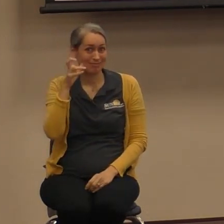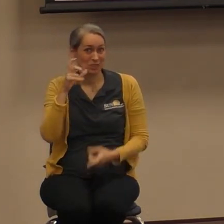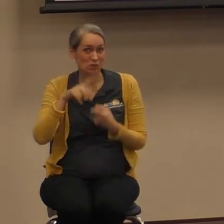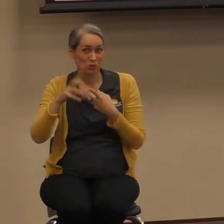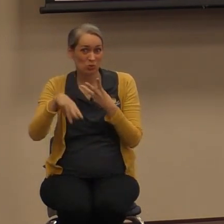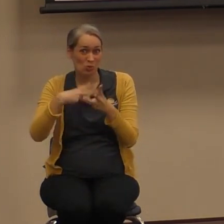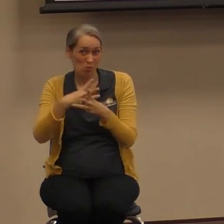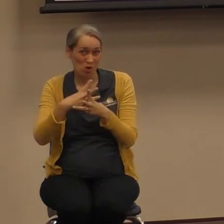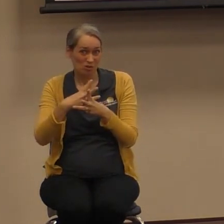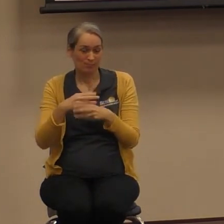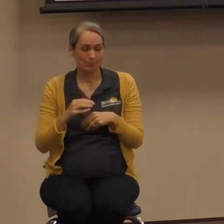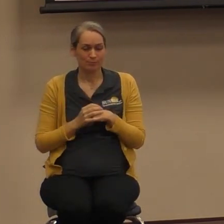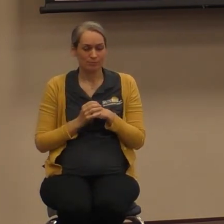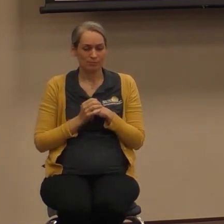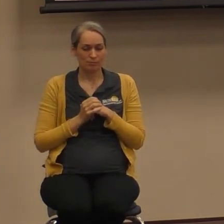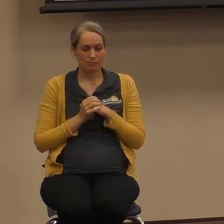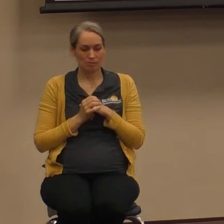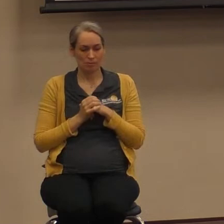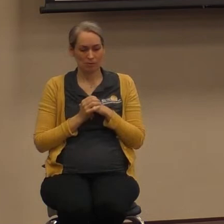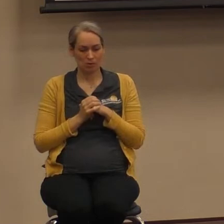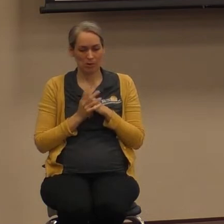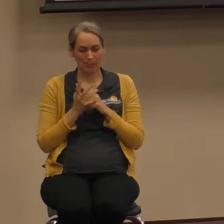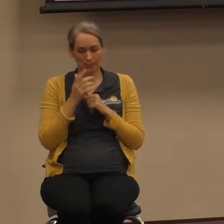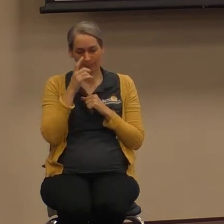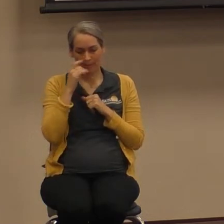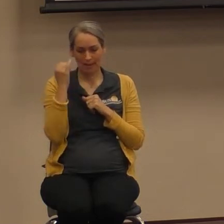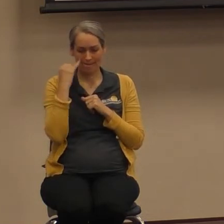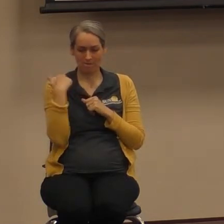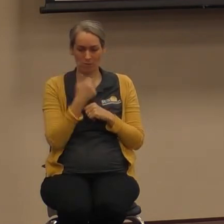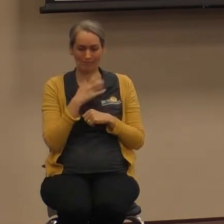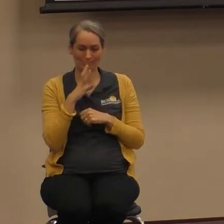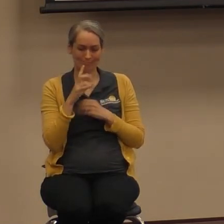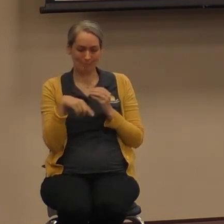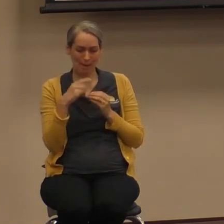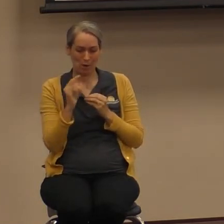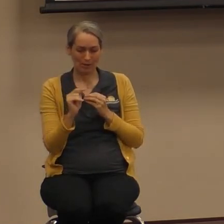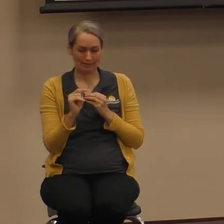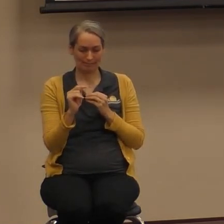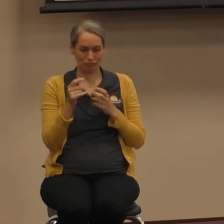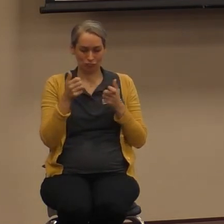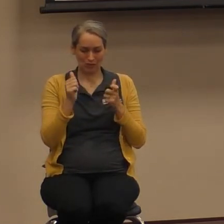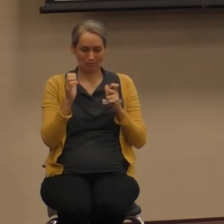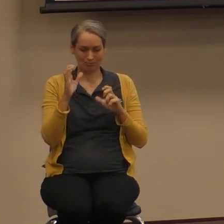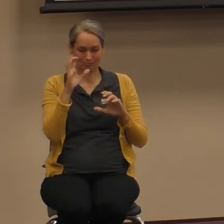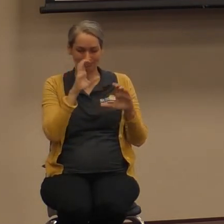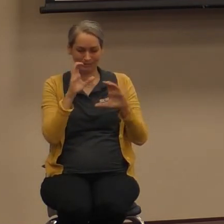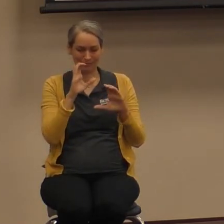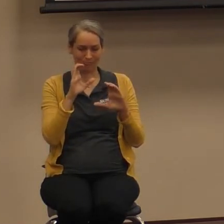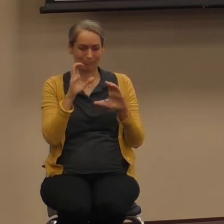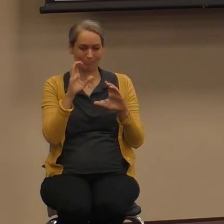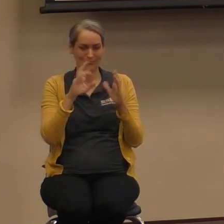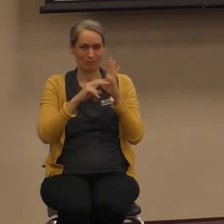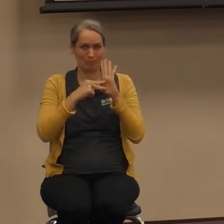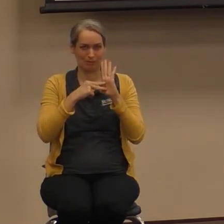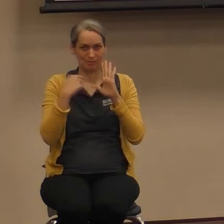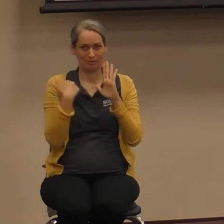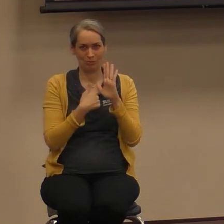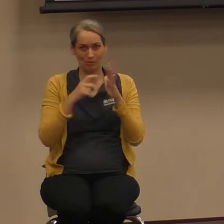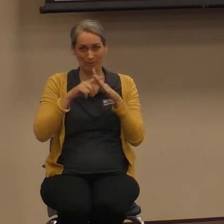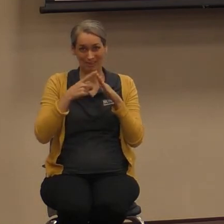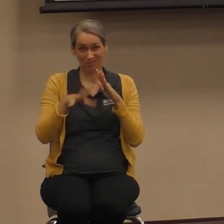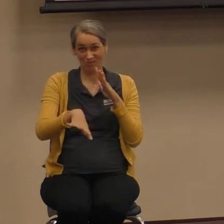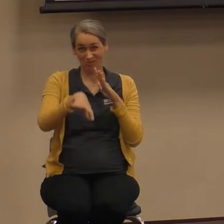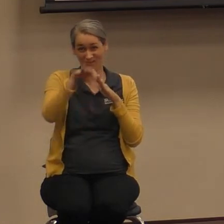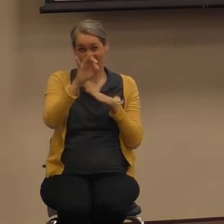We'll find also that by openly talking about this, and that by trying to seek this purpose, we start to find freedom. We begin